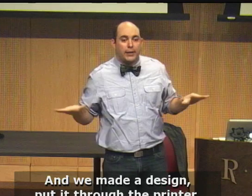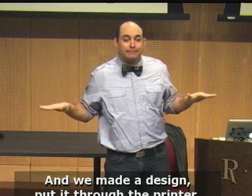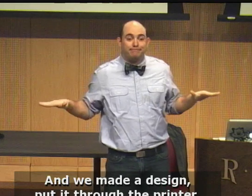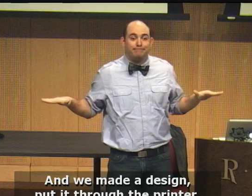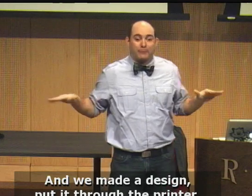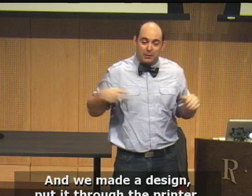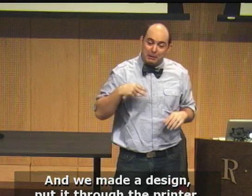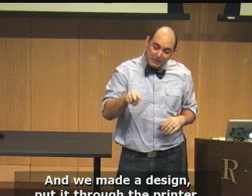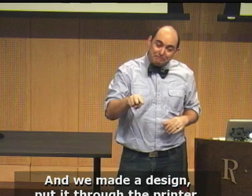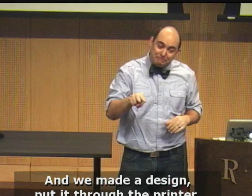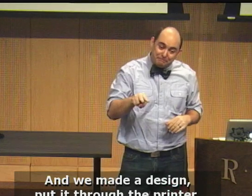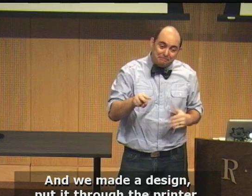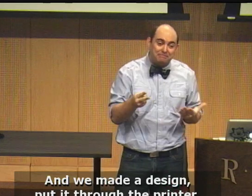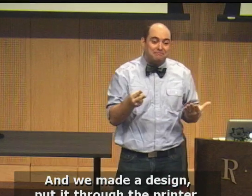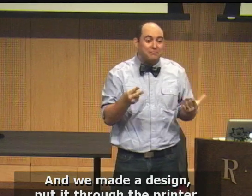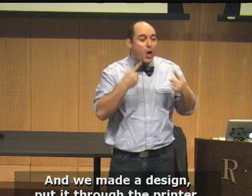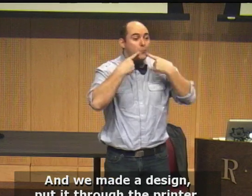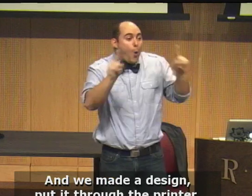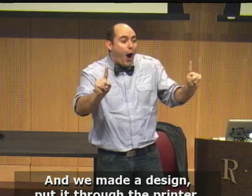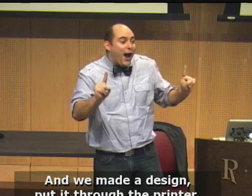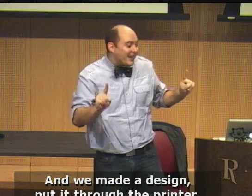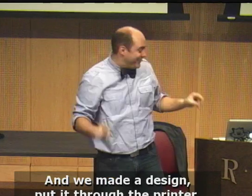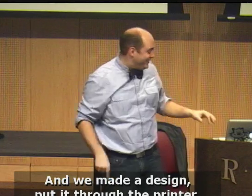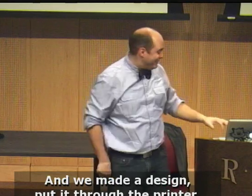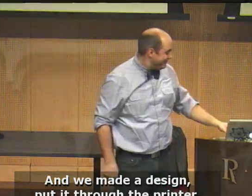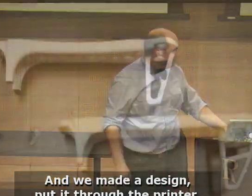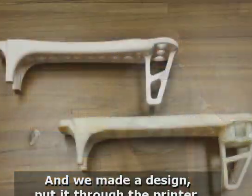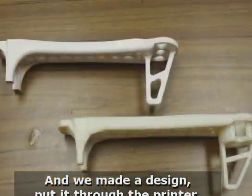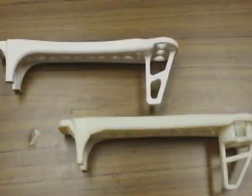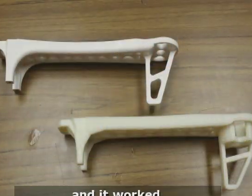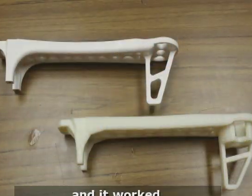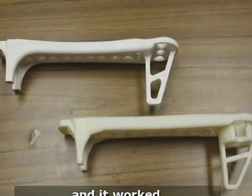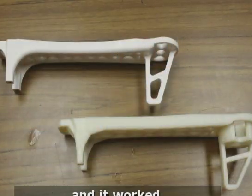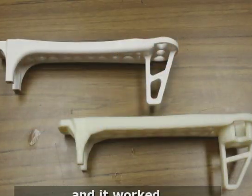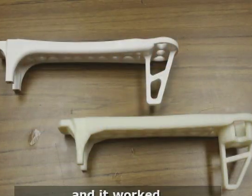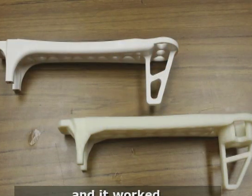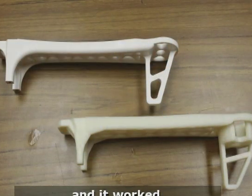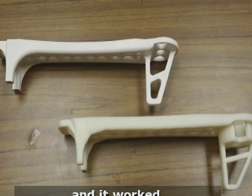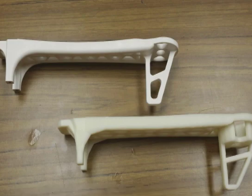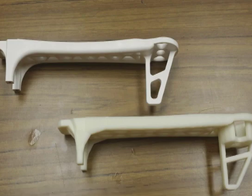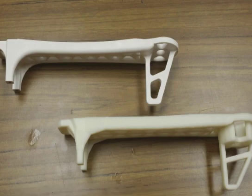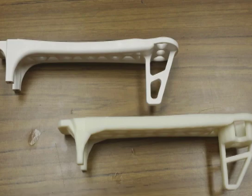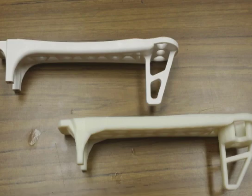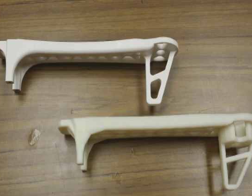made a design, put it through the printer, and it worked.